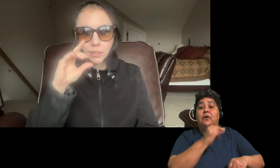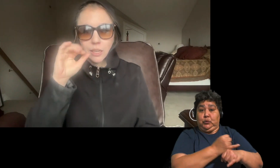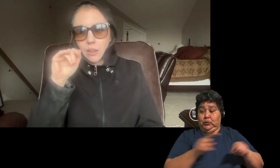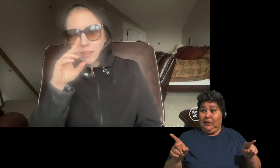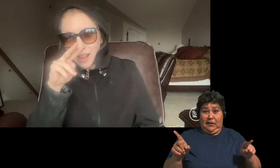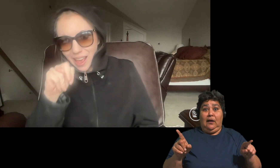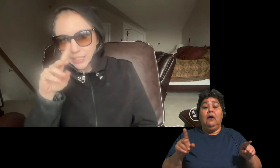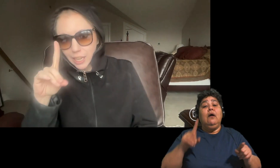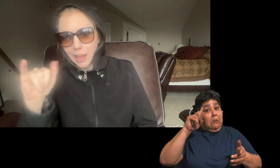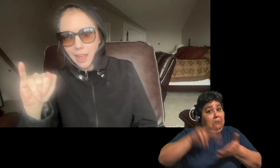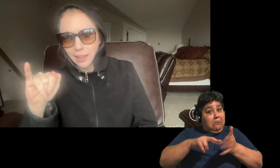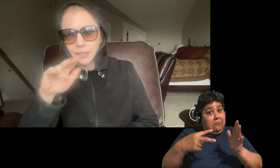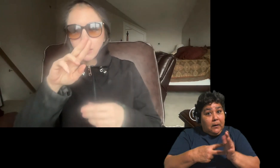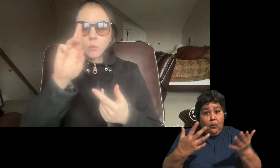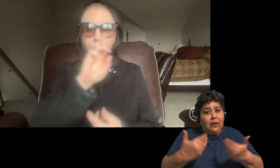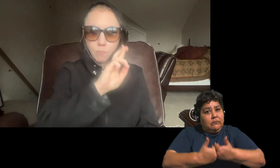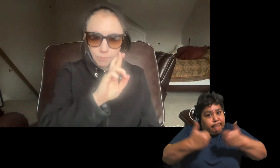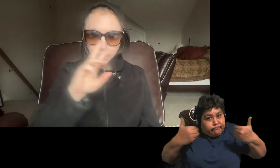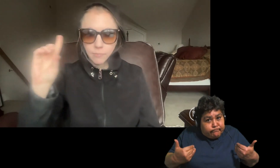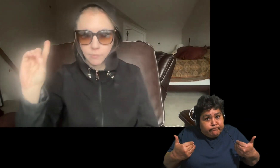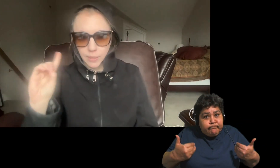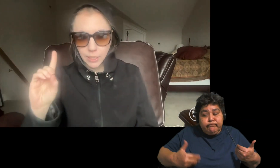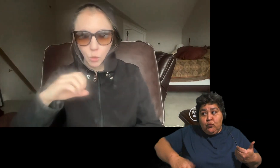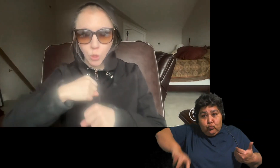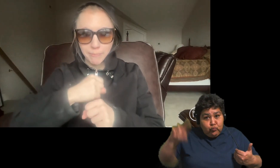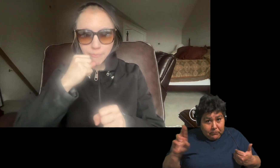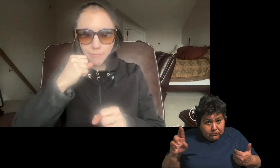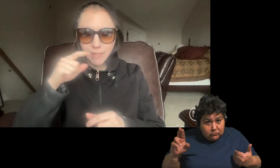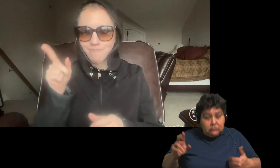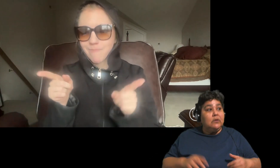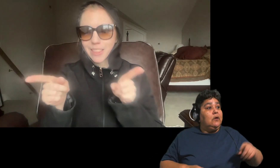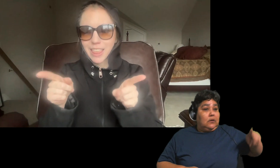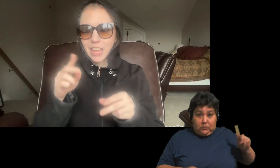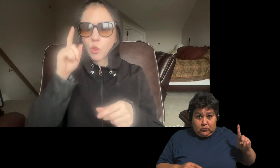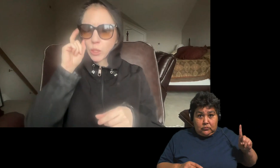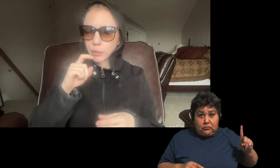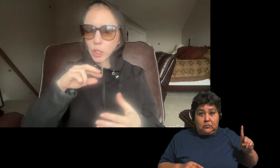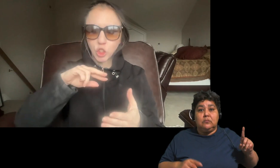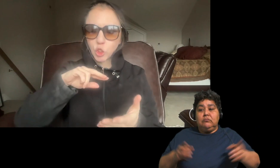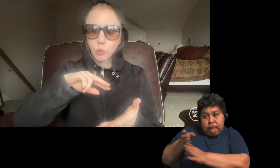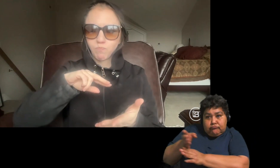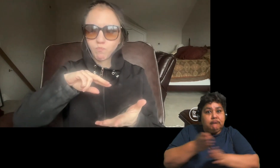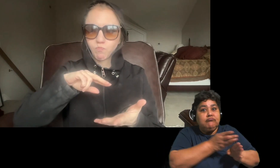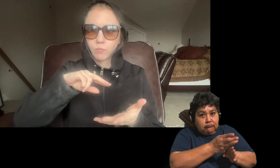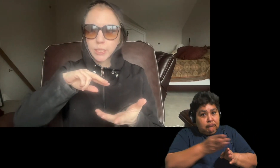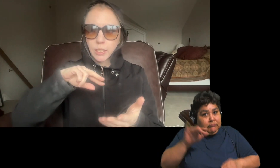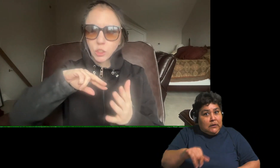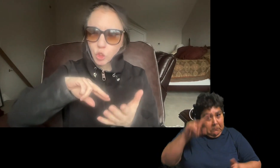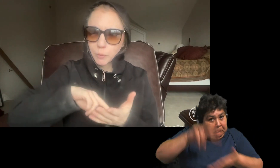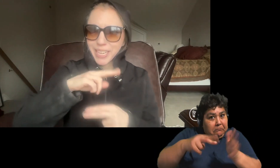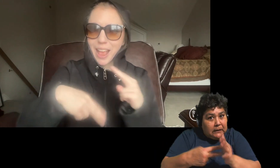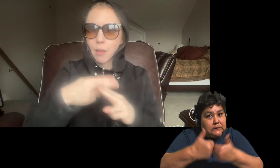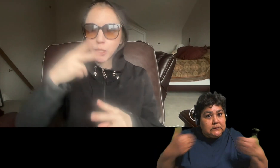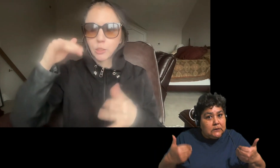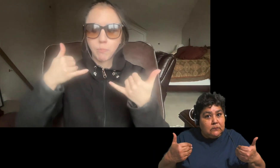So the International Republican Institute, the IRI, and the National Democratic Institute, the NDI, were meant to reflect